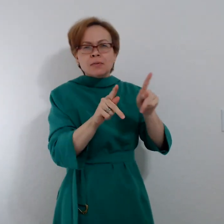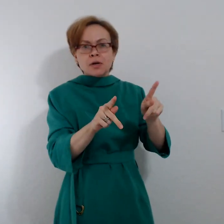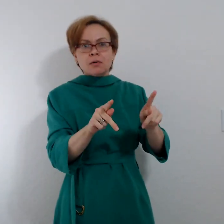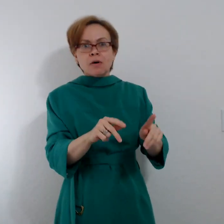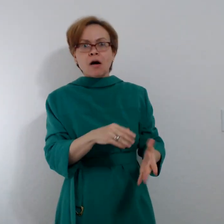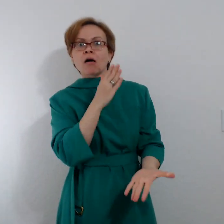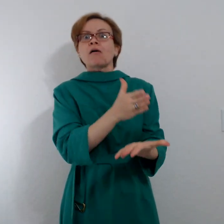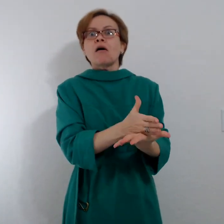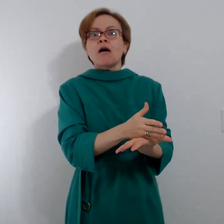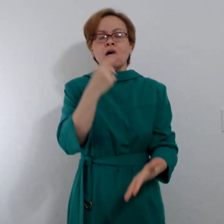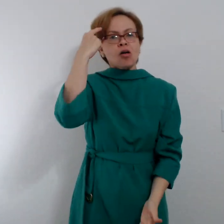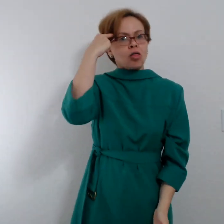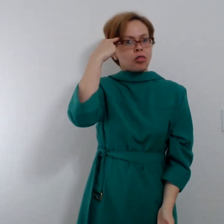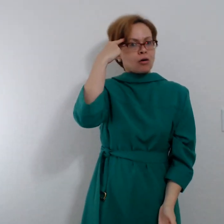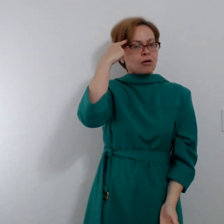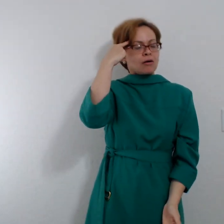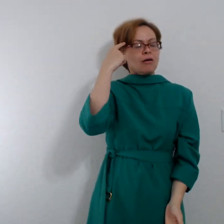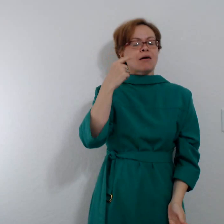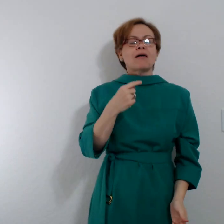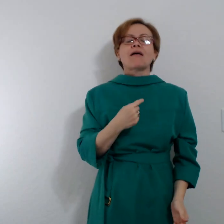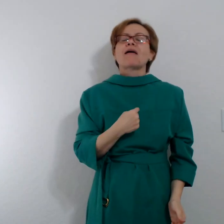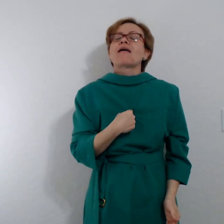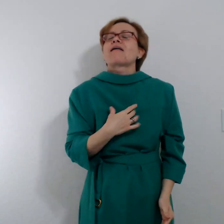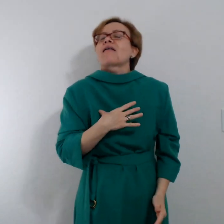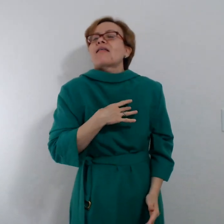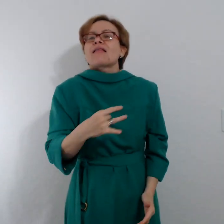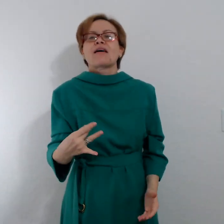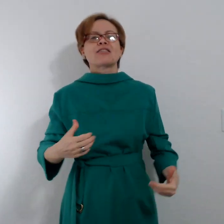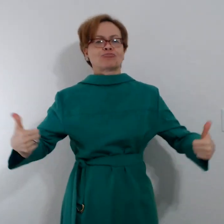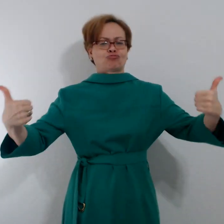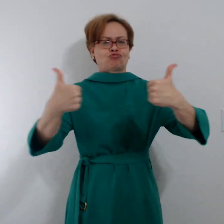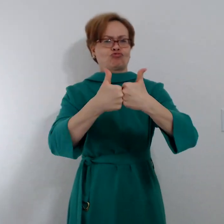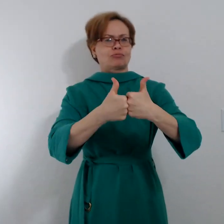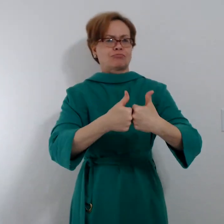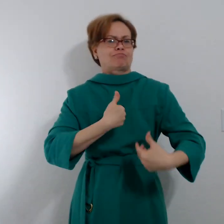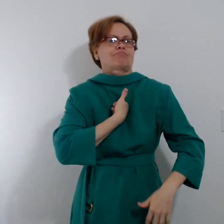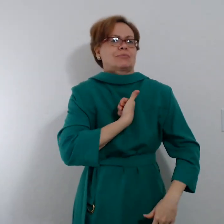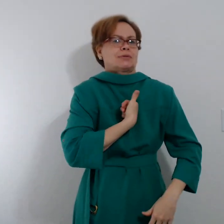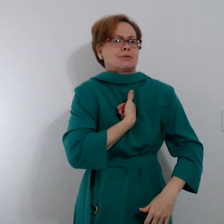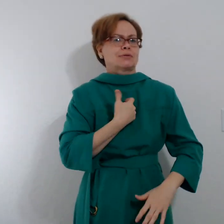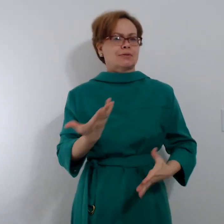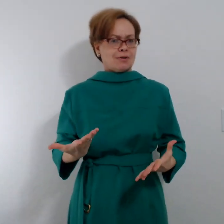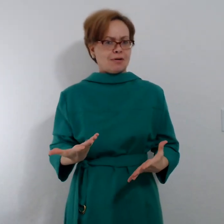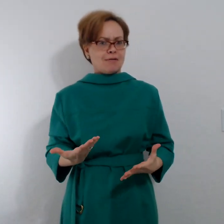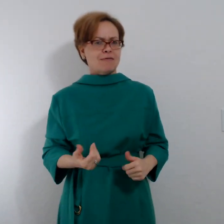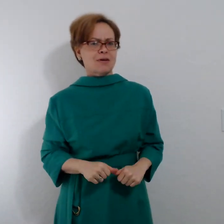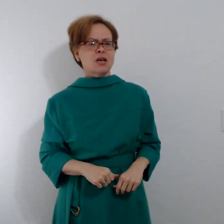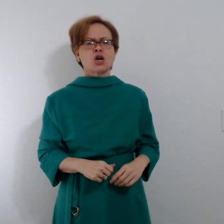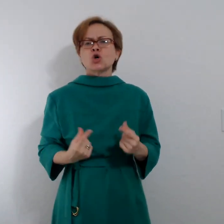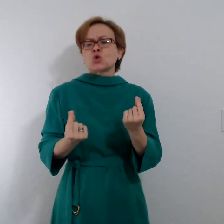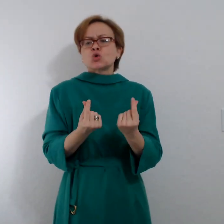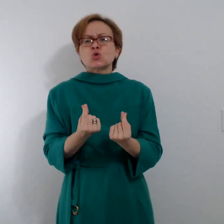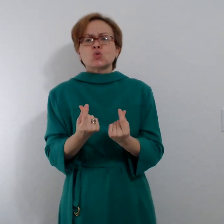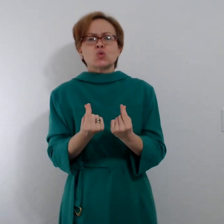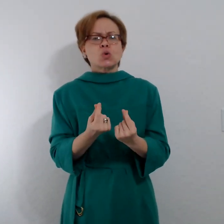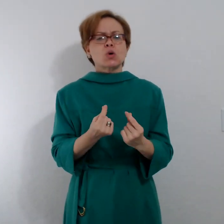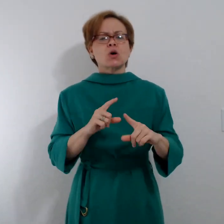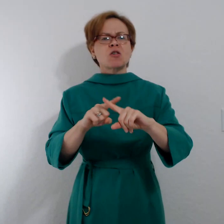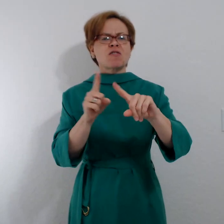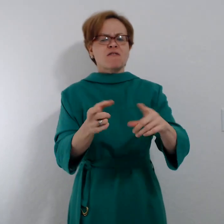try to challenge myself to do things that doctors say are not possible. I